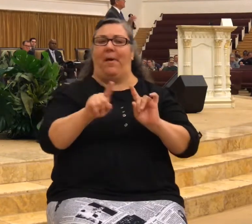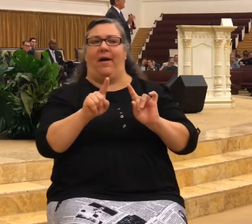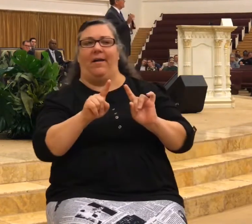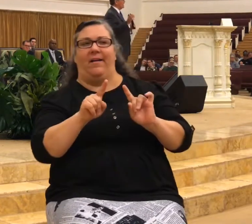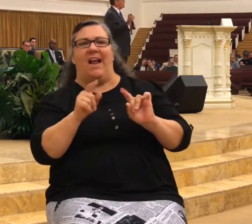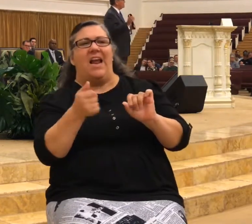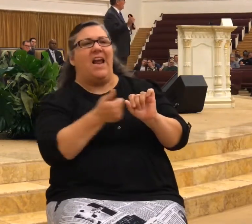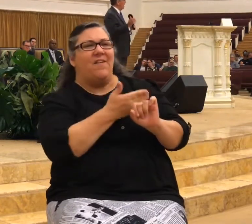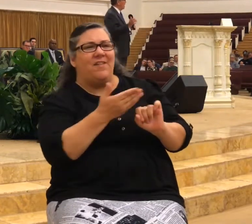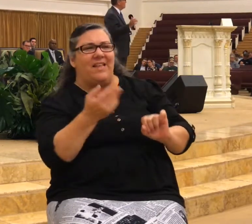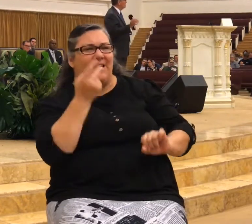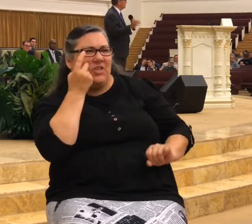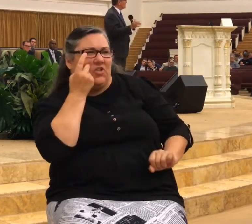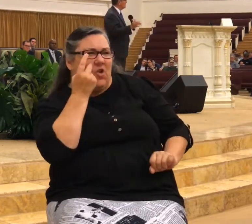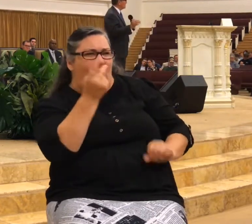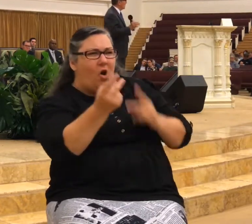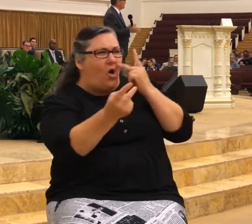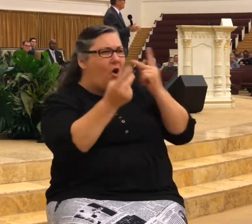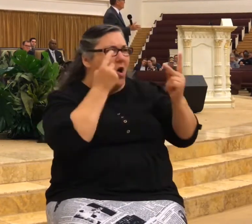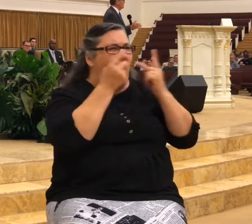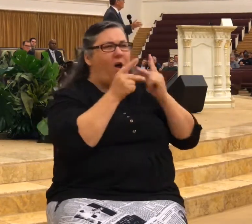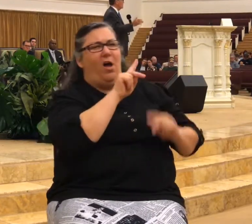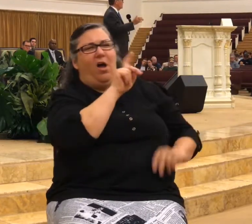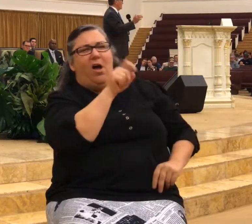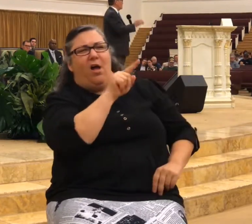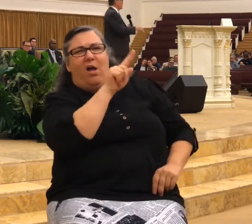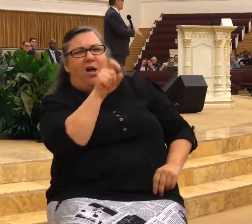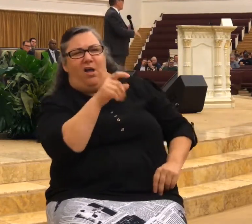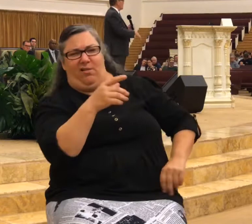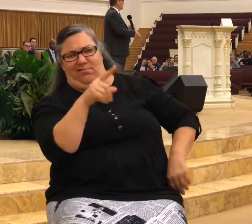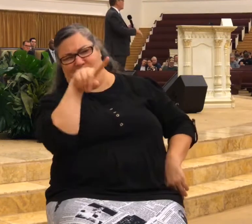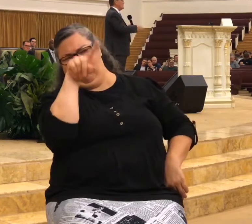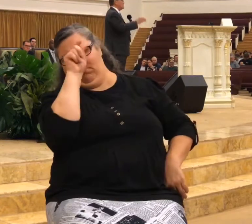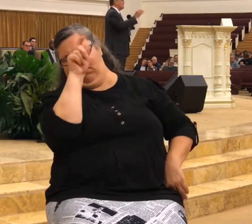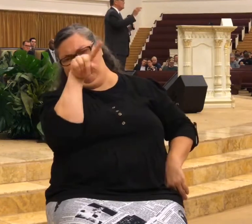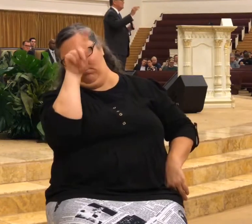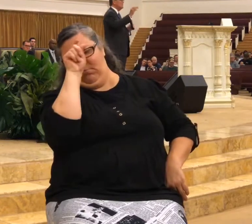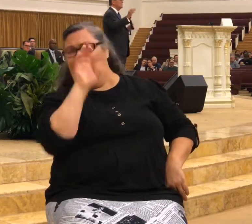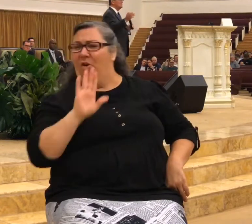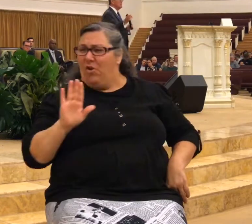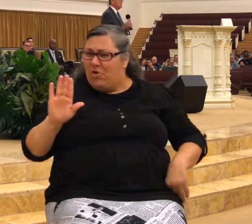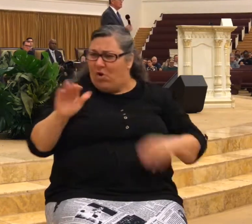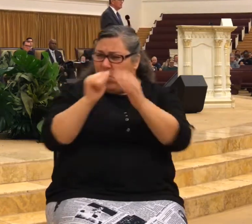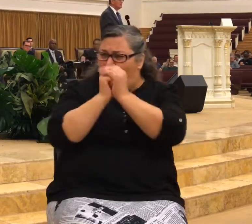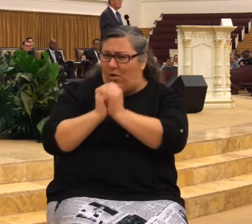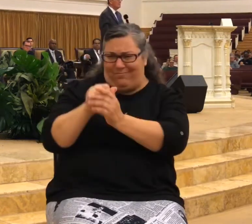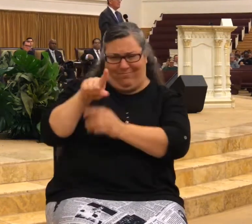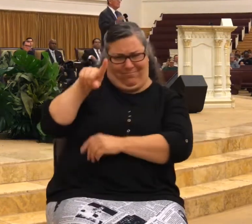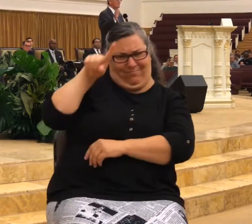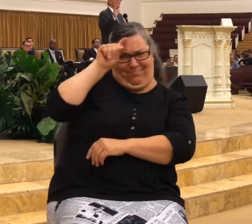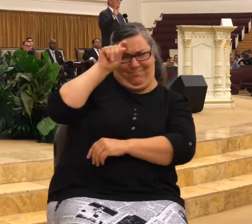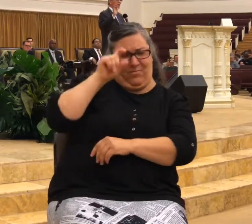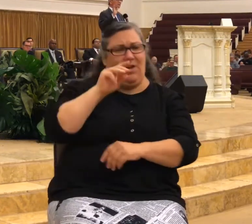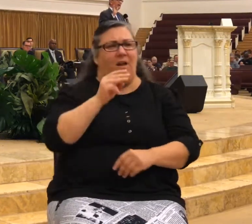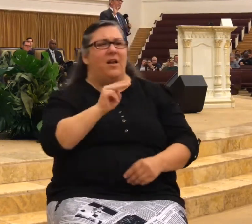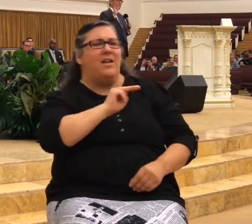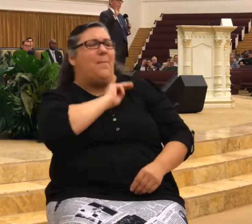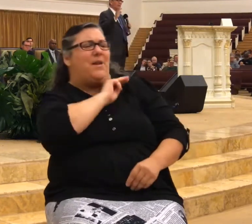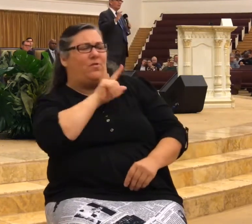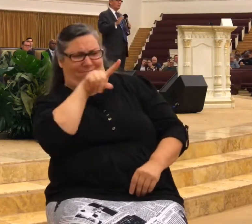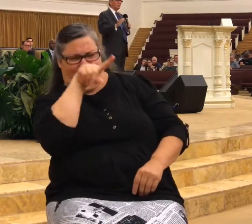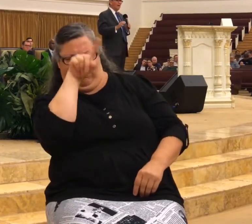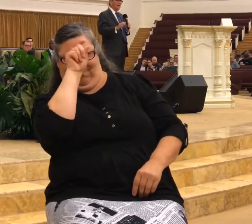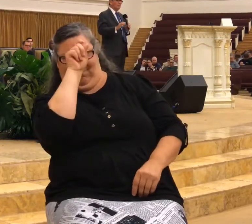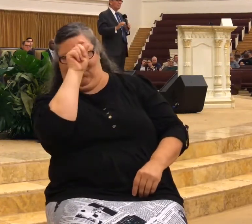questioned everything that he saw. Questioned people's worship. Questioned the ministry. Sat back there with